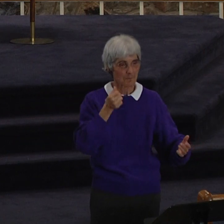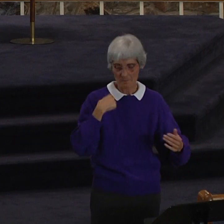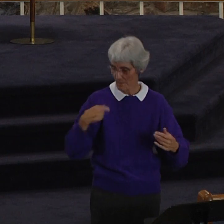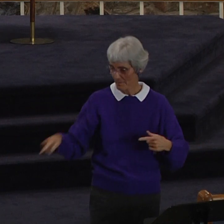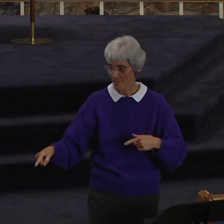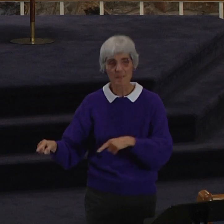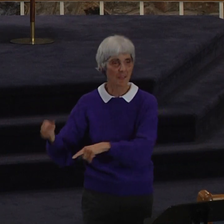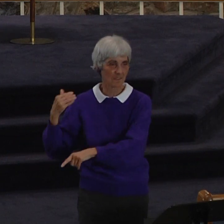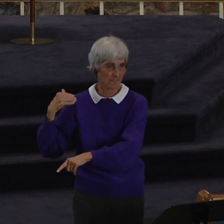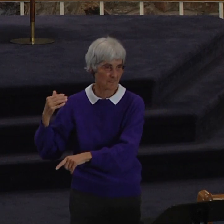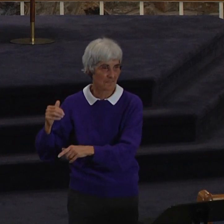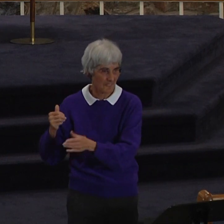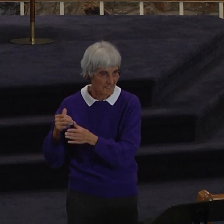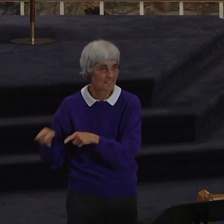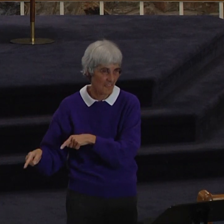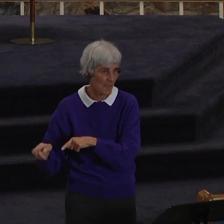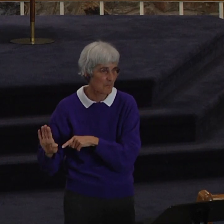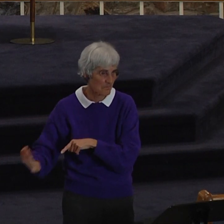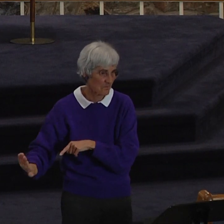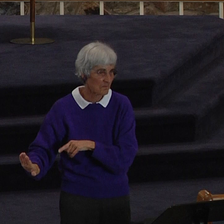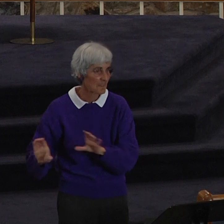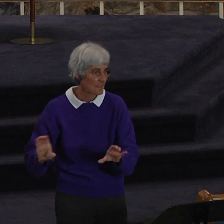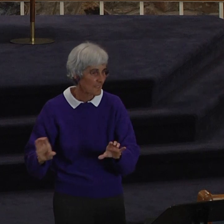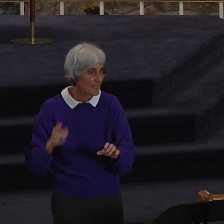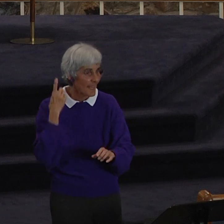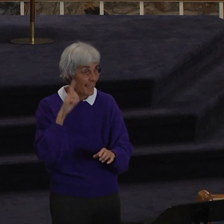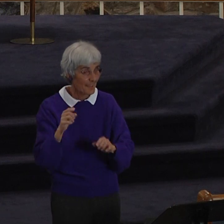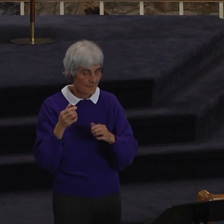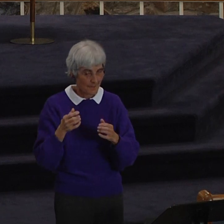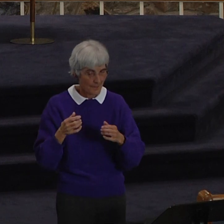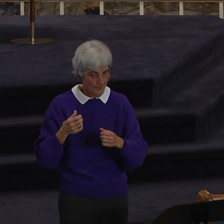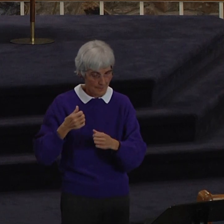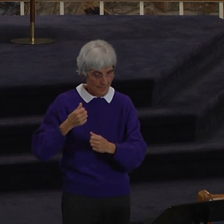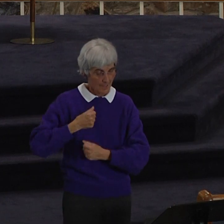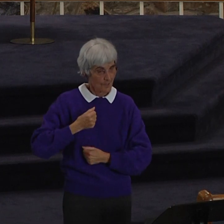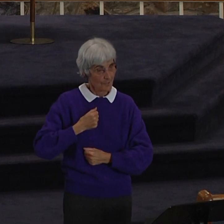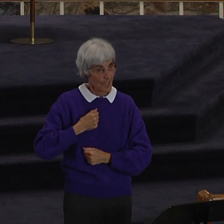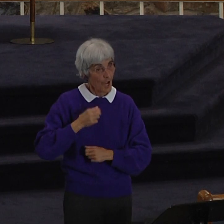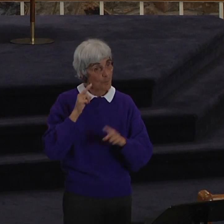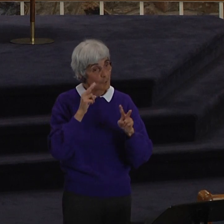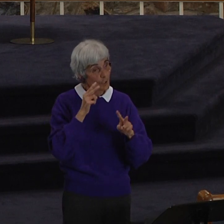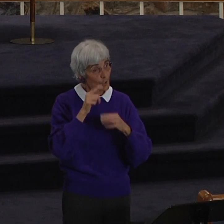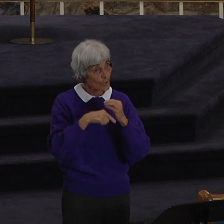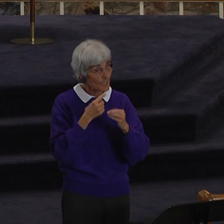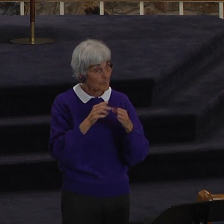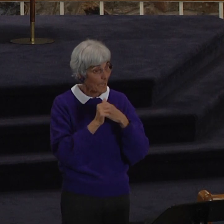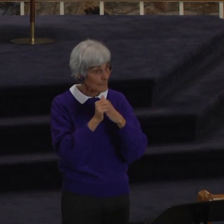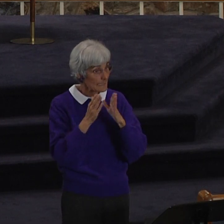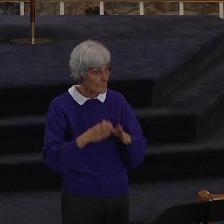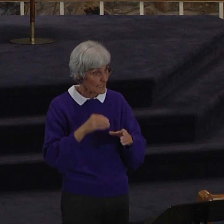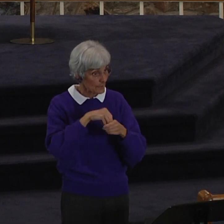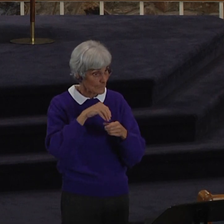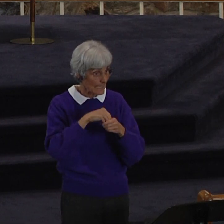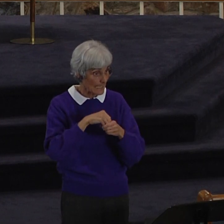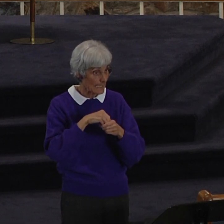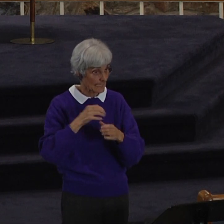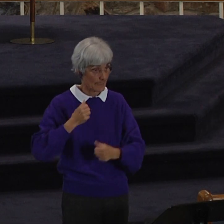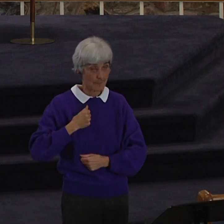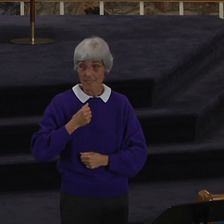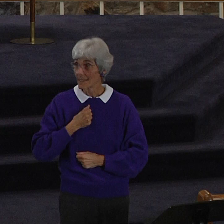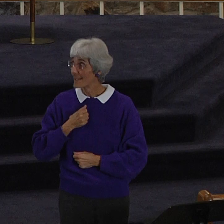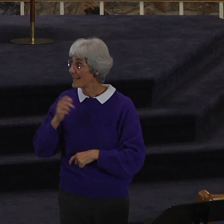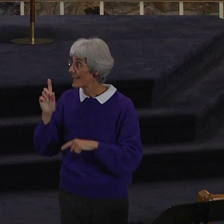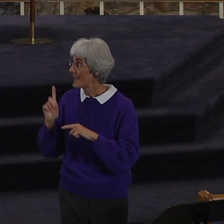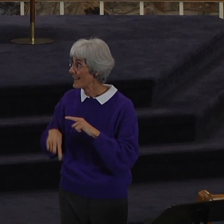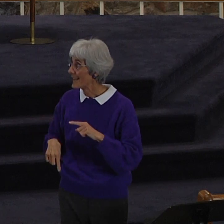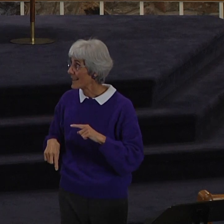trait. In fact, the Army, as they started analyzing and looking at leaders within the military, and I can't believe